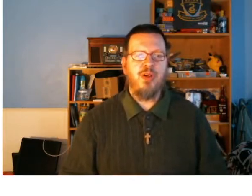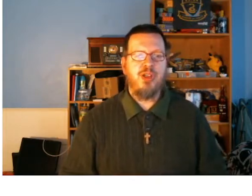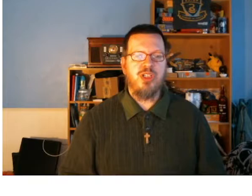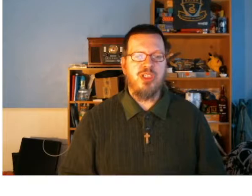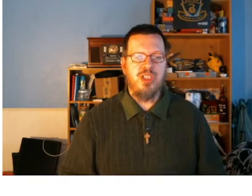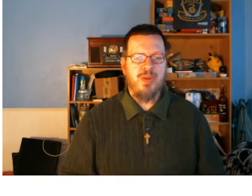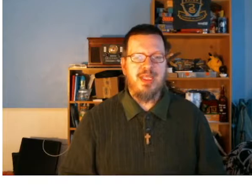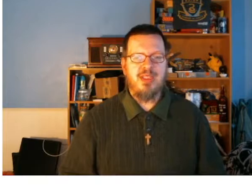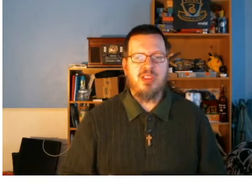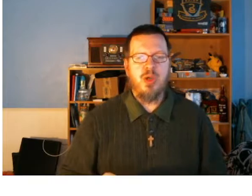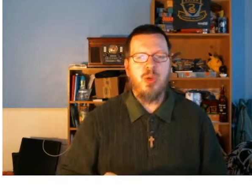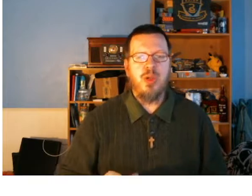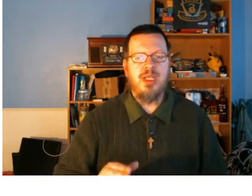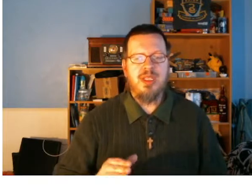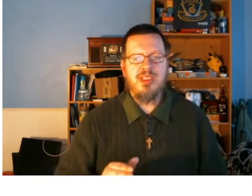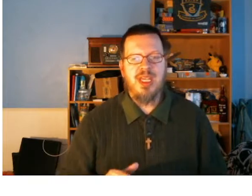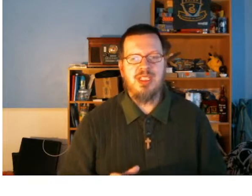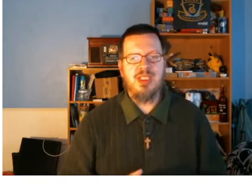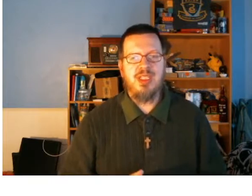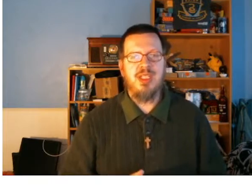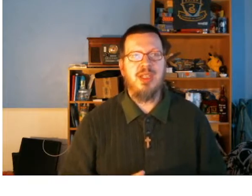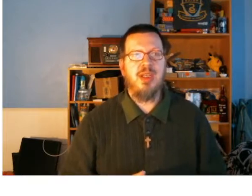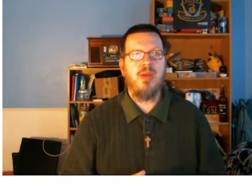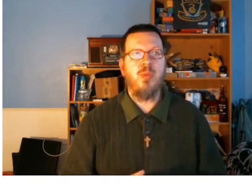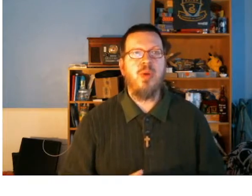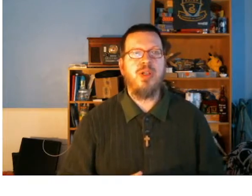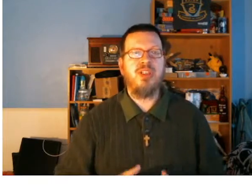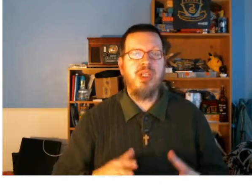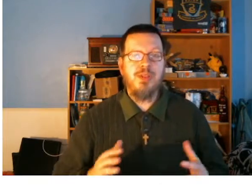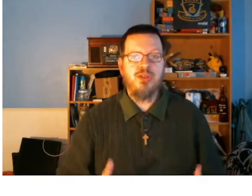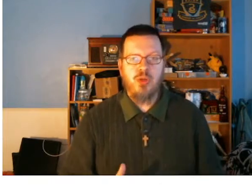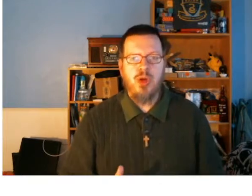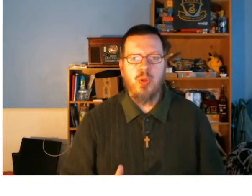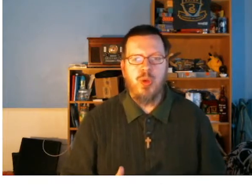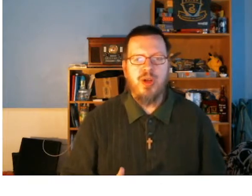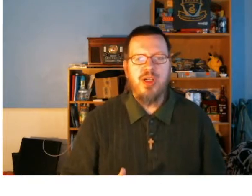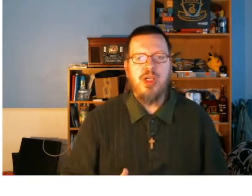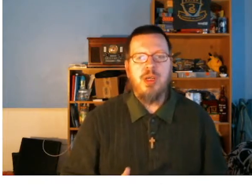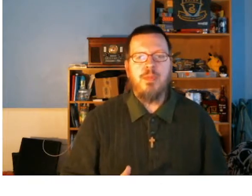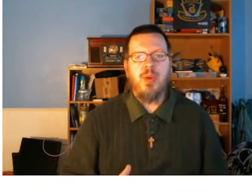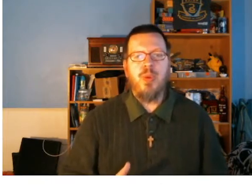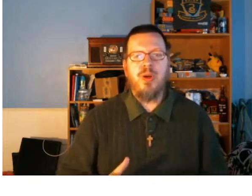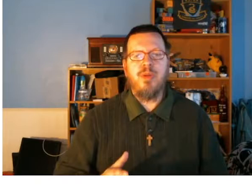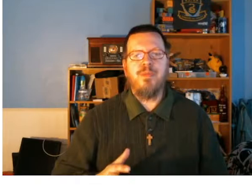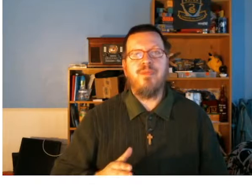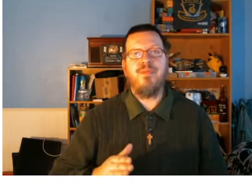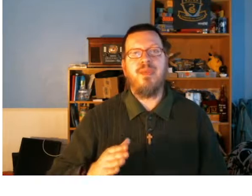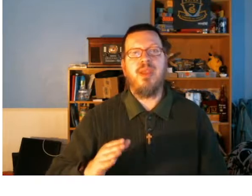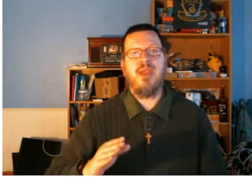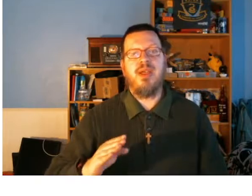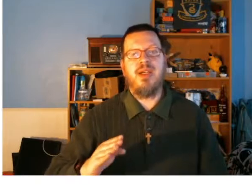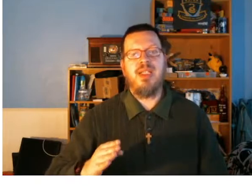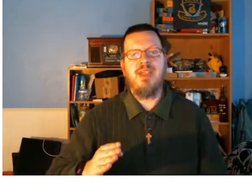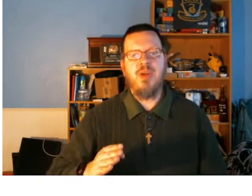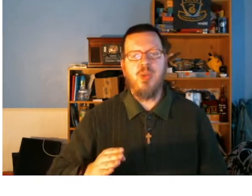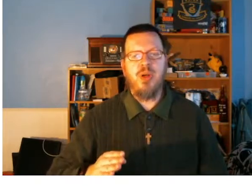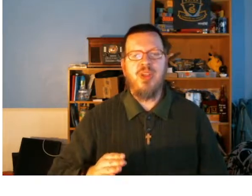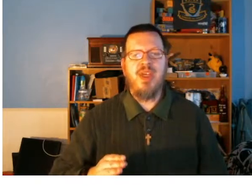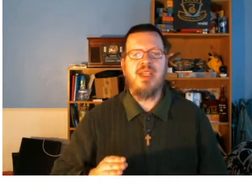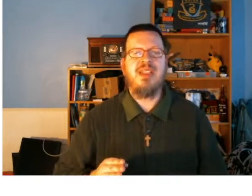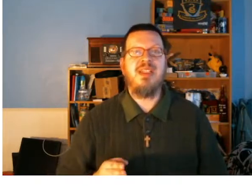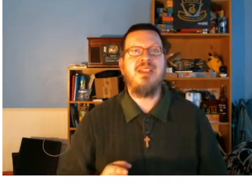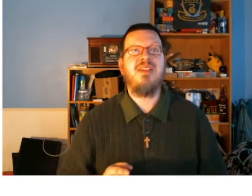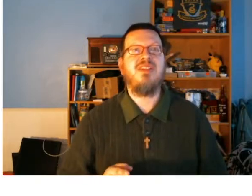if we're just doing it. So in this case, we want a little bit stronger word, but we're giving a